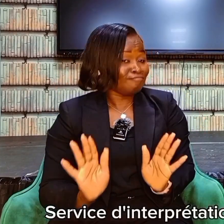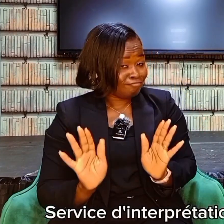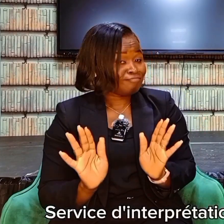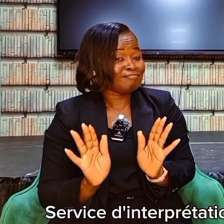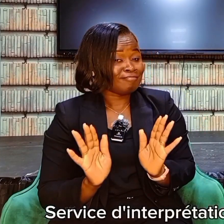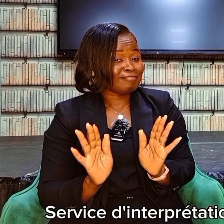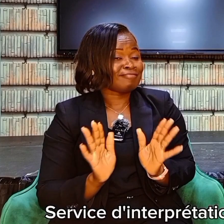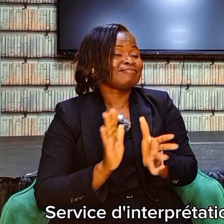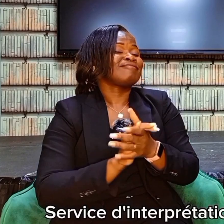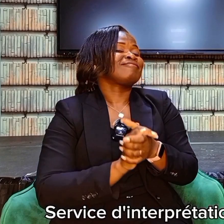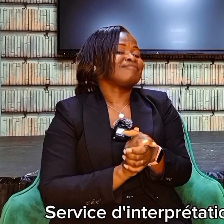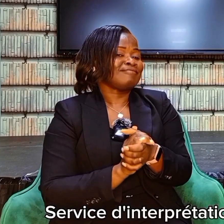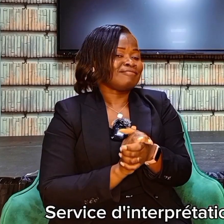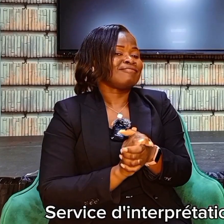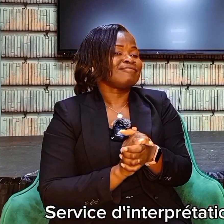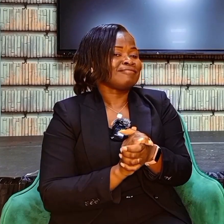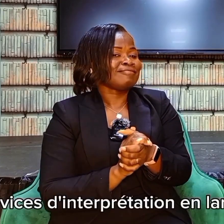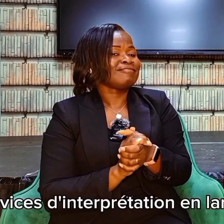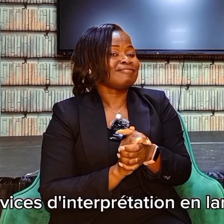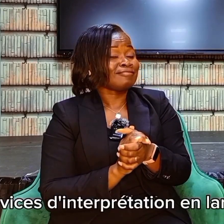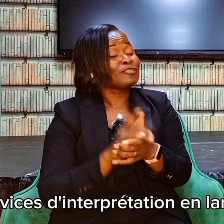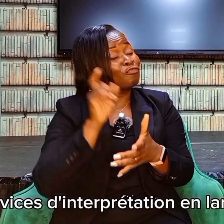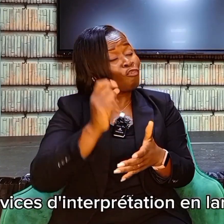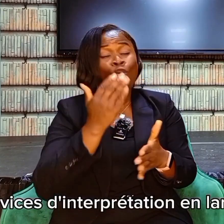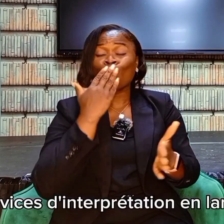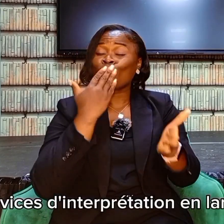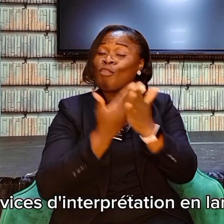sign language interpretation services, good